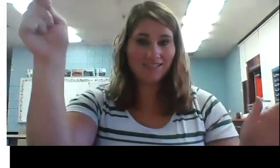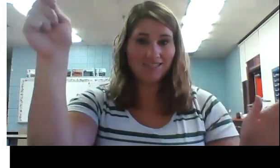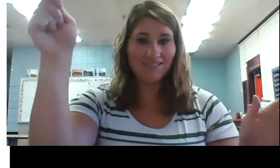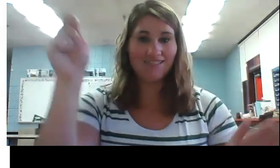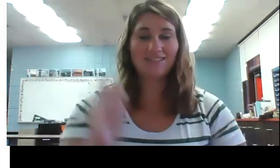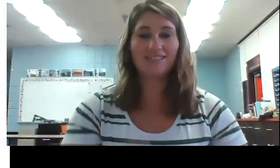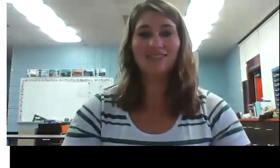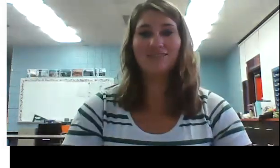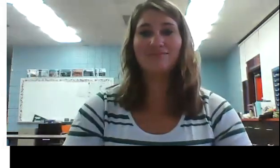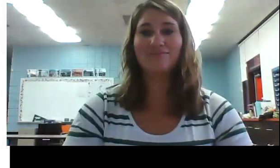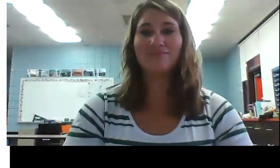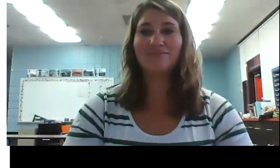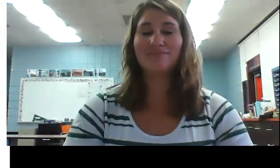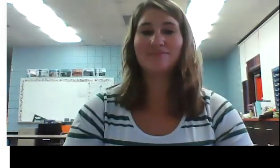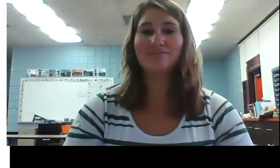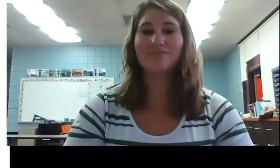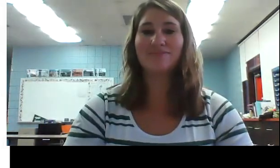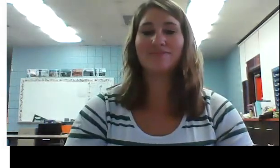says,